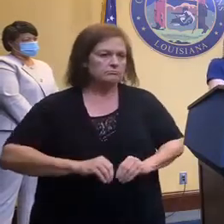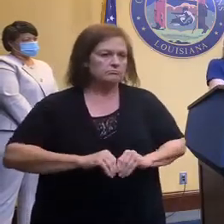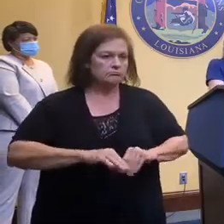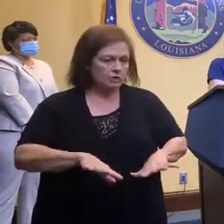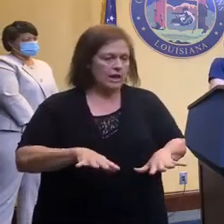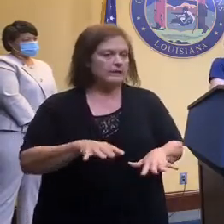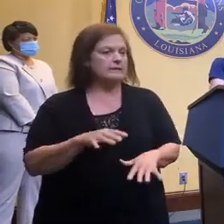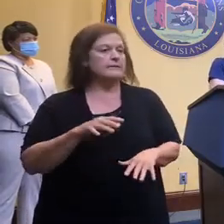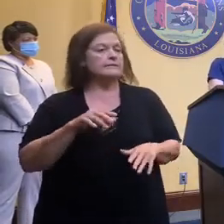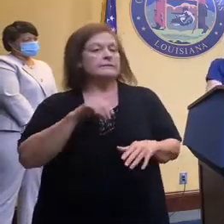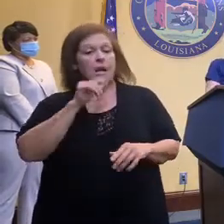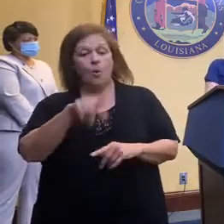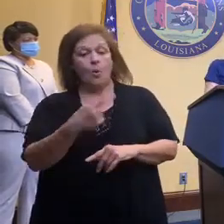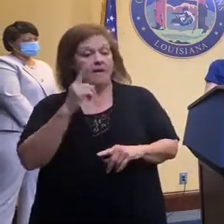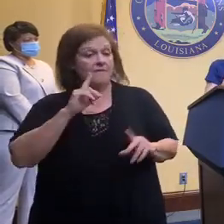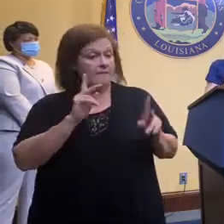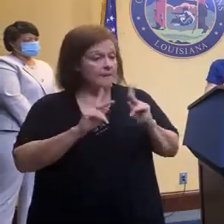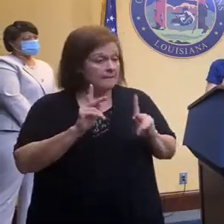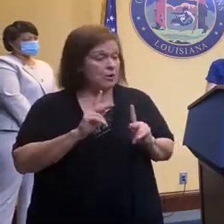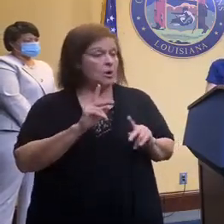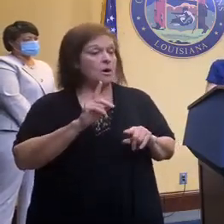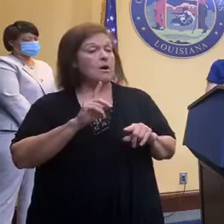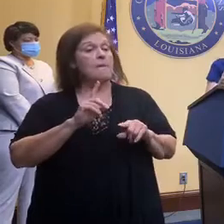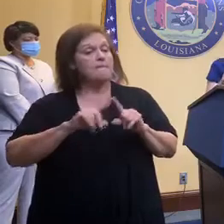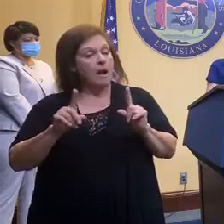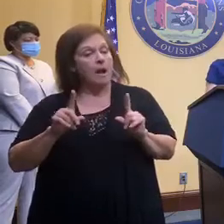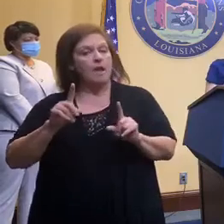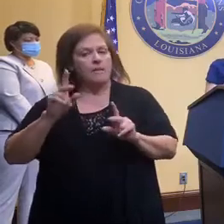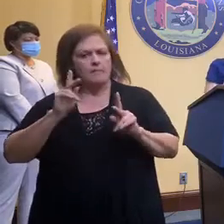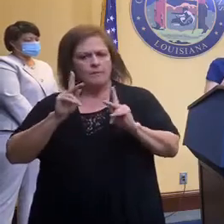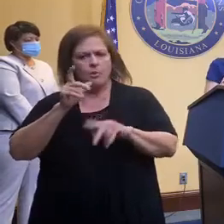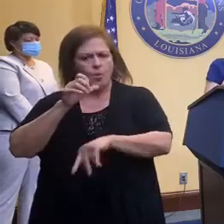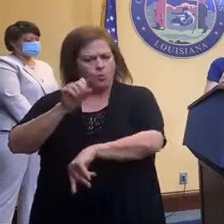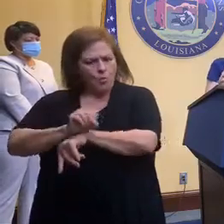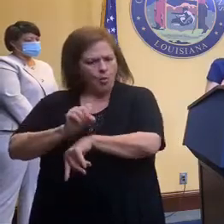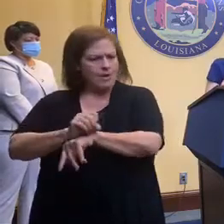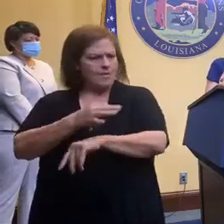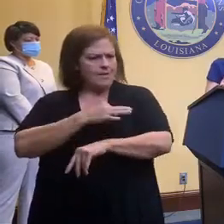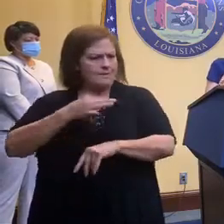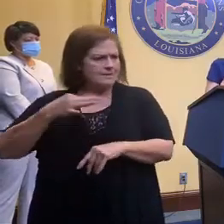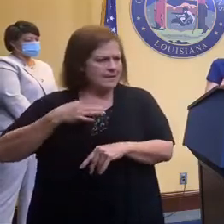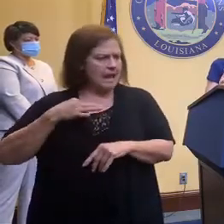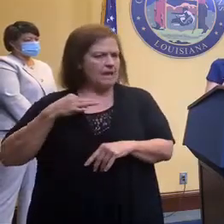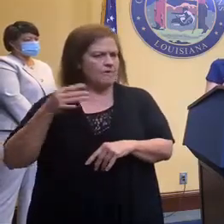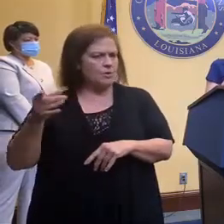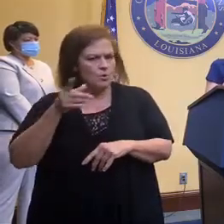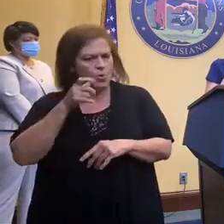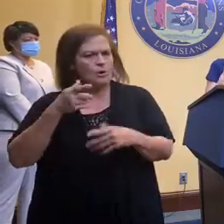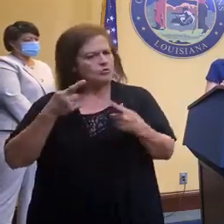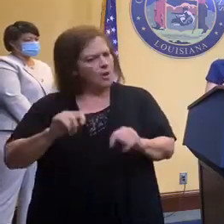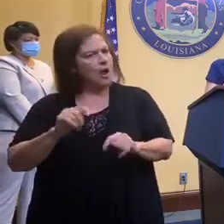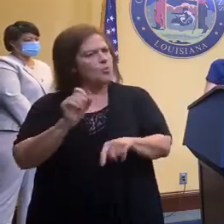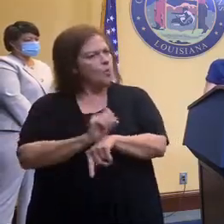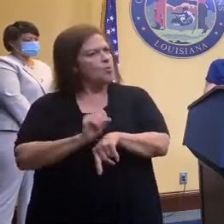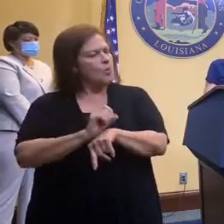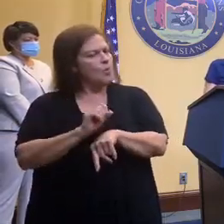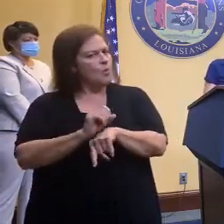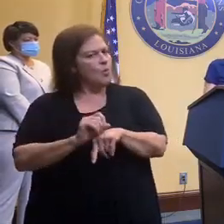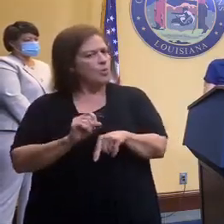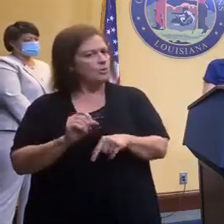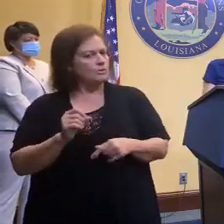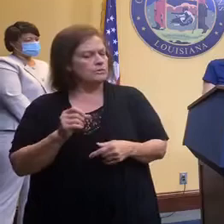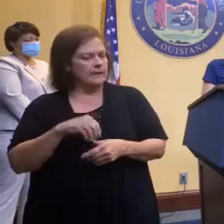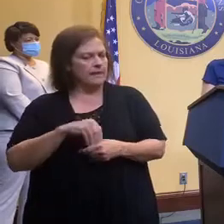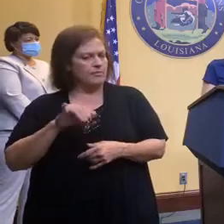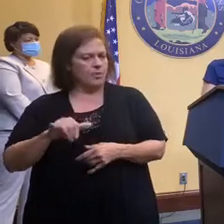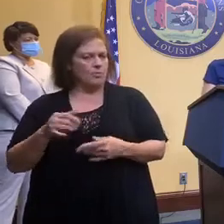to individuals and customers, but to those employees and staff that are trying to make a living by working at these